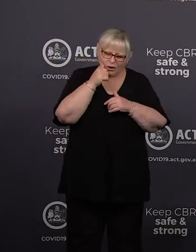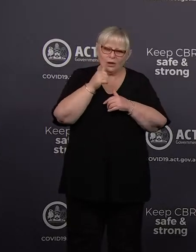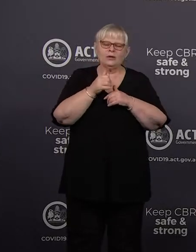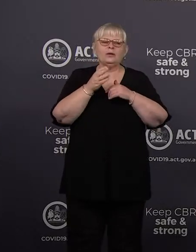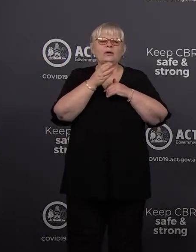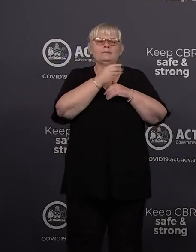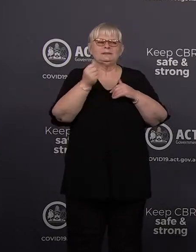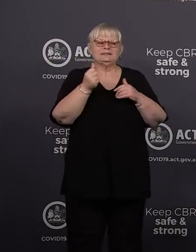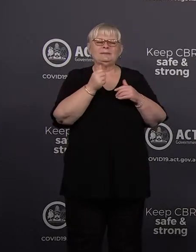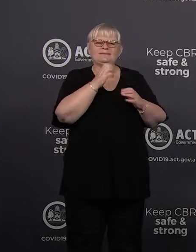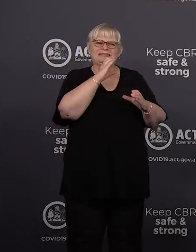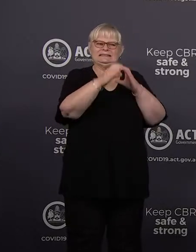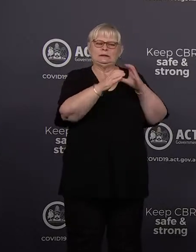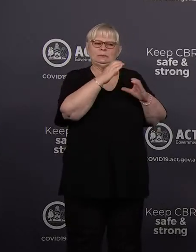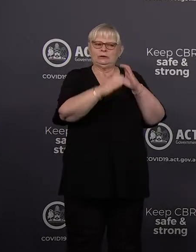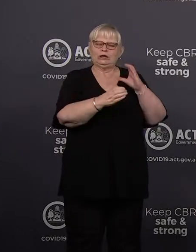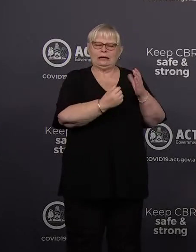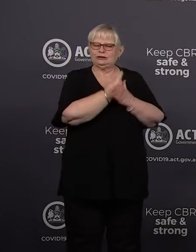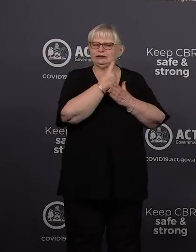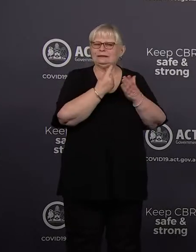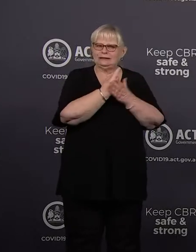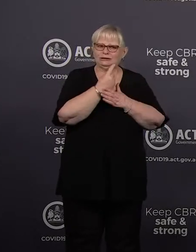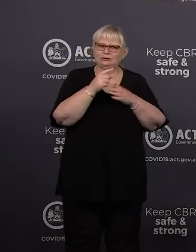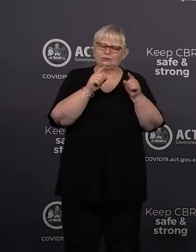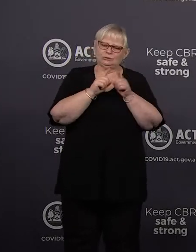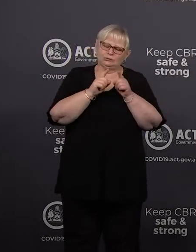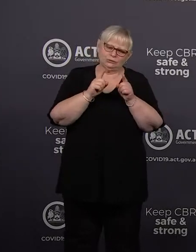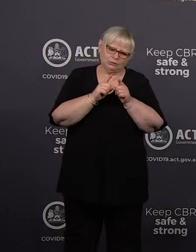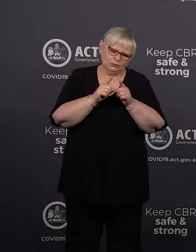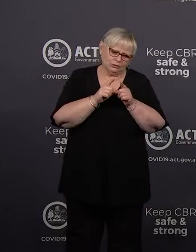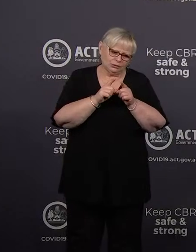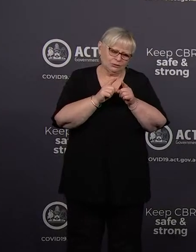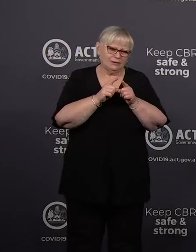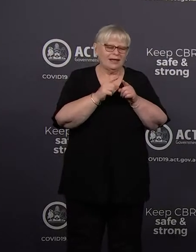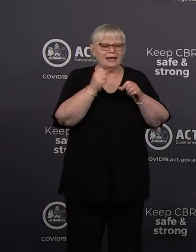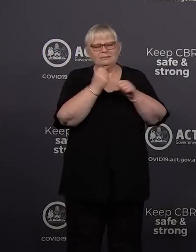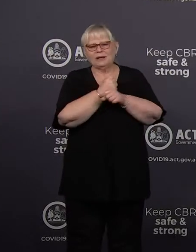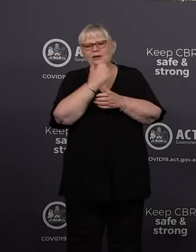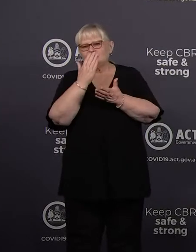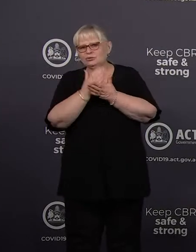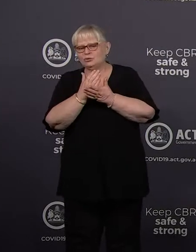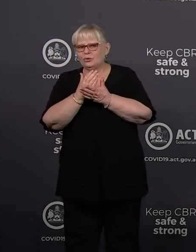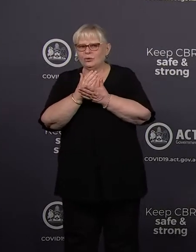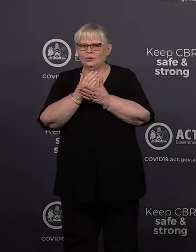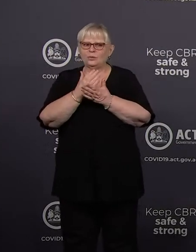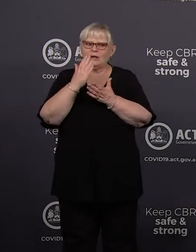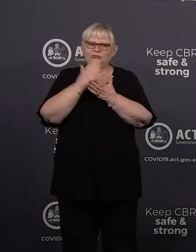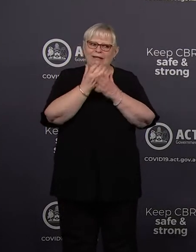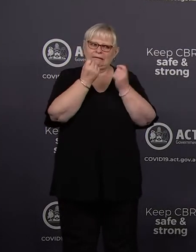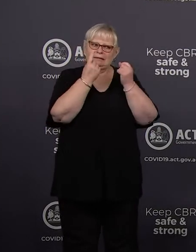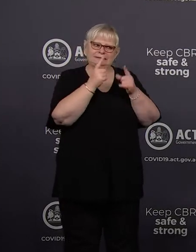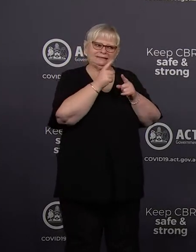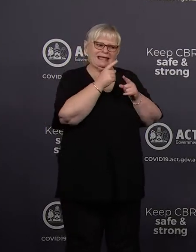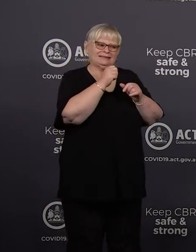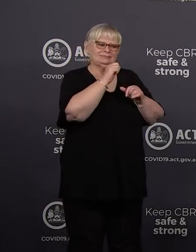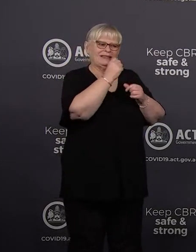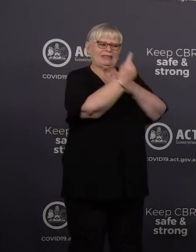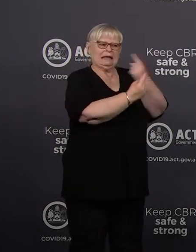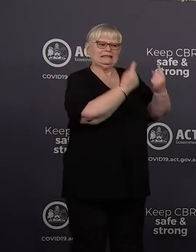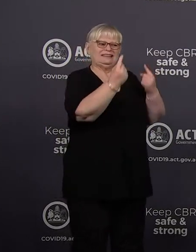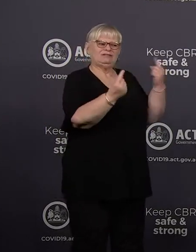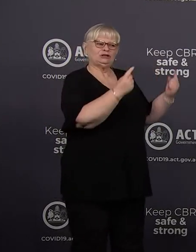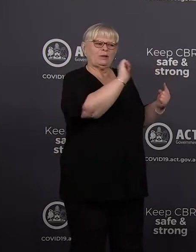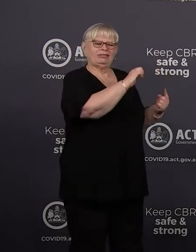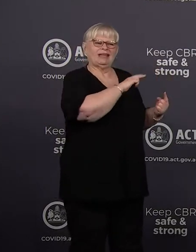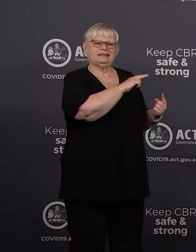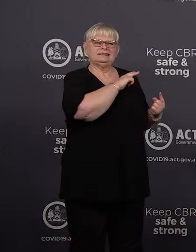down to communication issues as much as it does to making sure that we're really understanding the needs of the tenants. So I